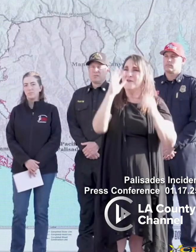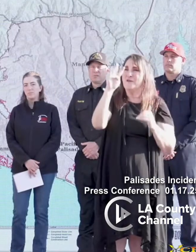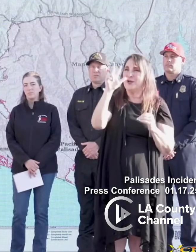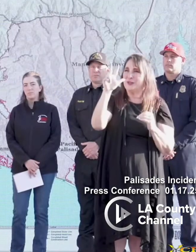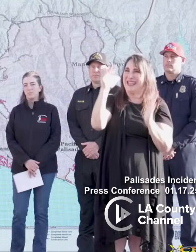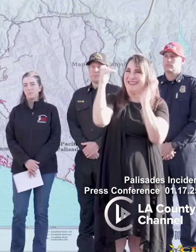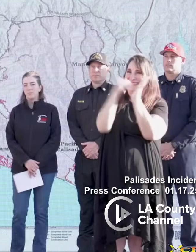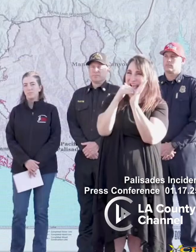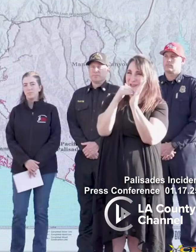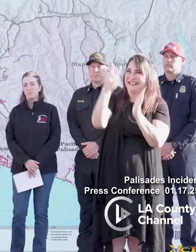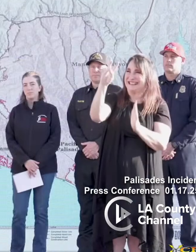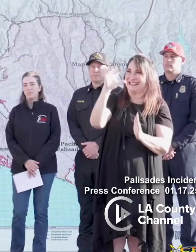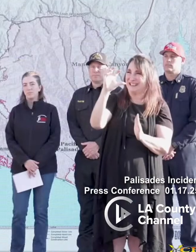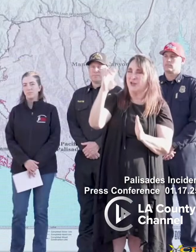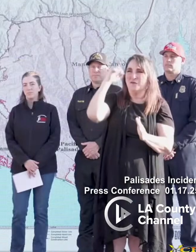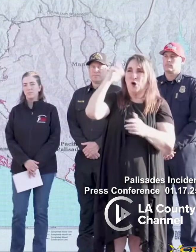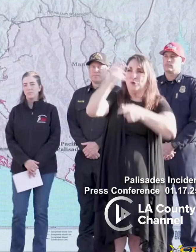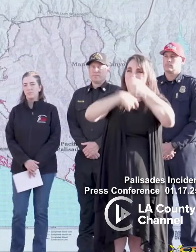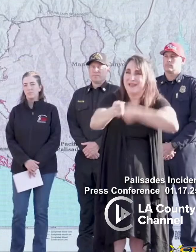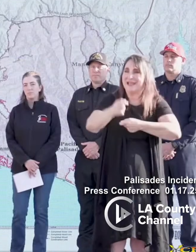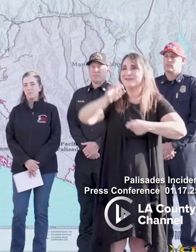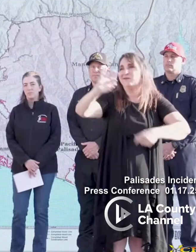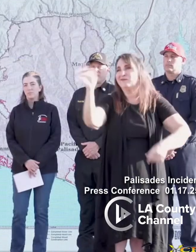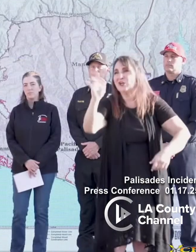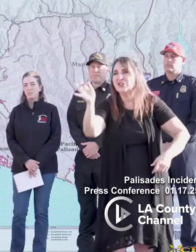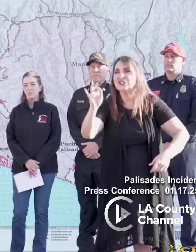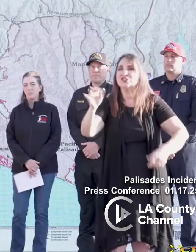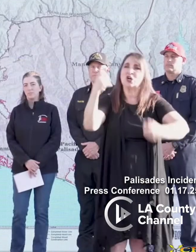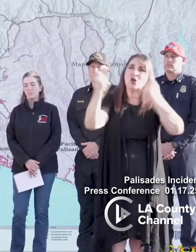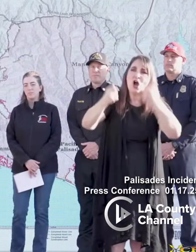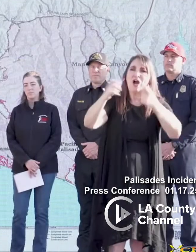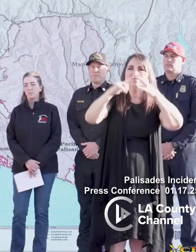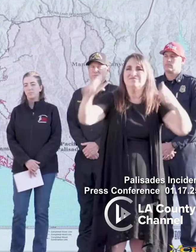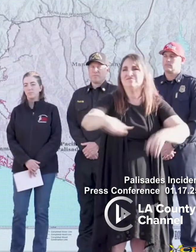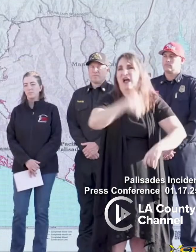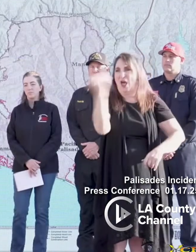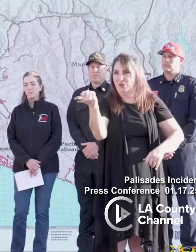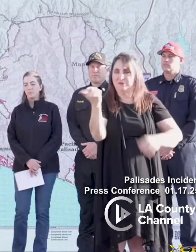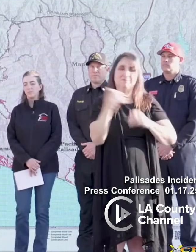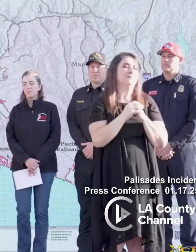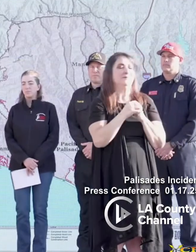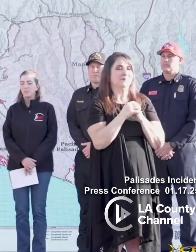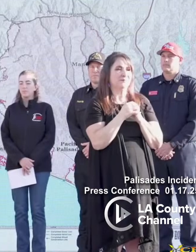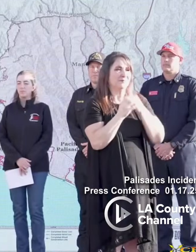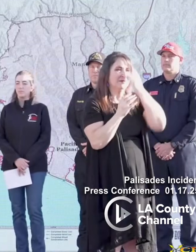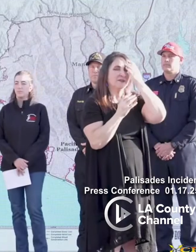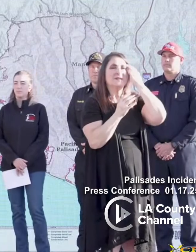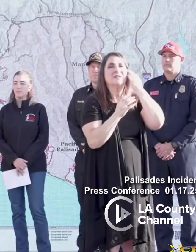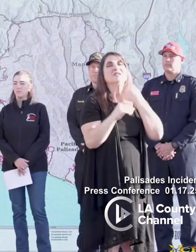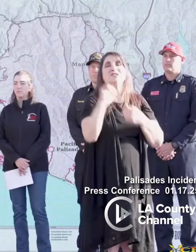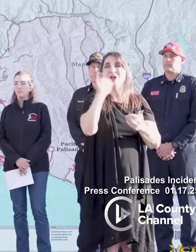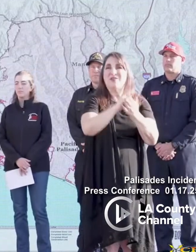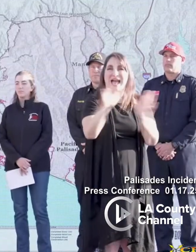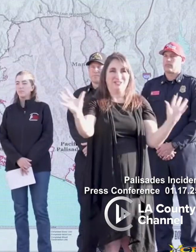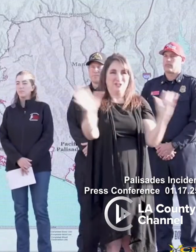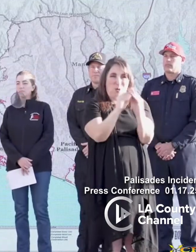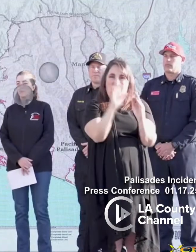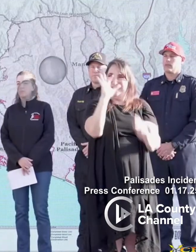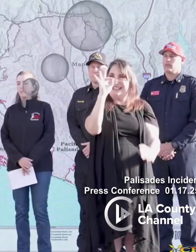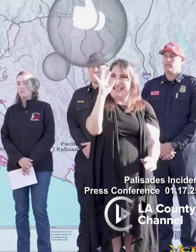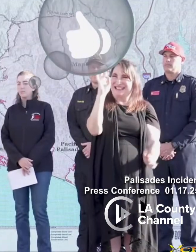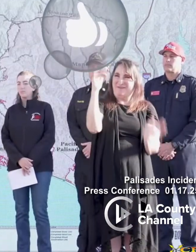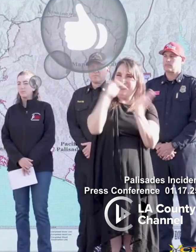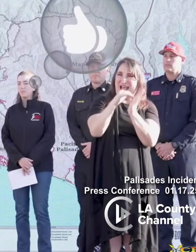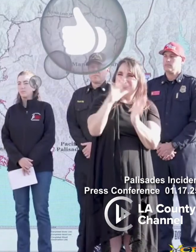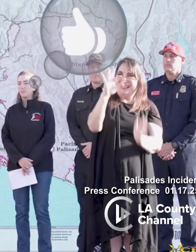for replacing everything other than your house, your furniture and your car. And so that's $97,970